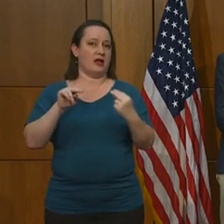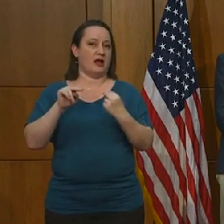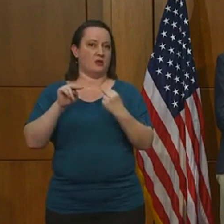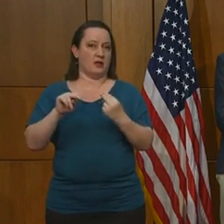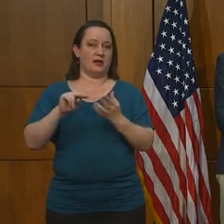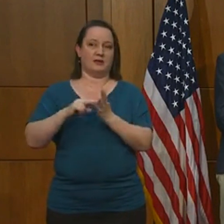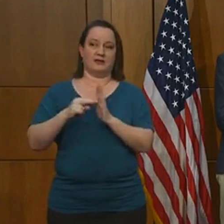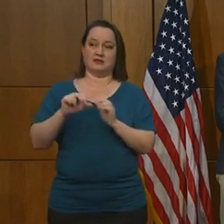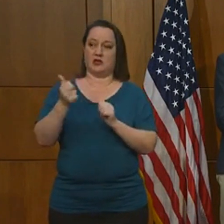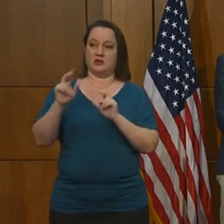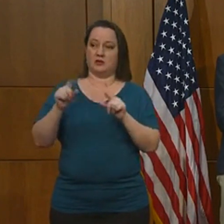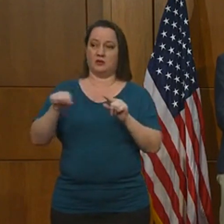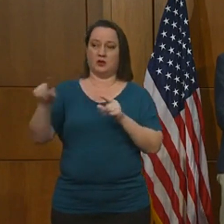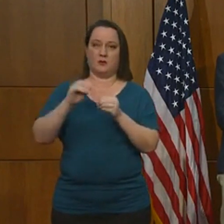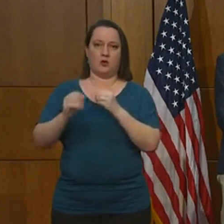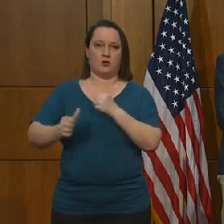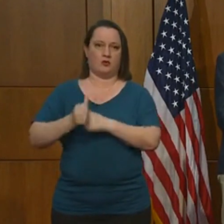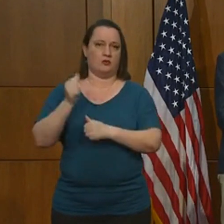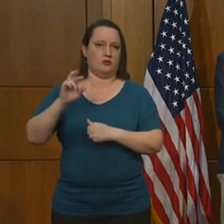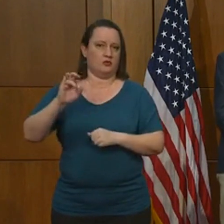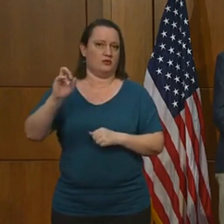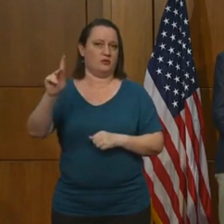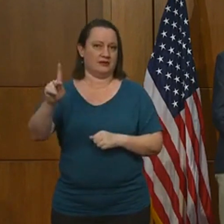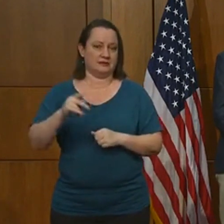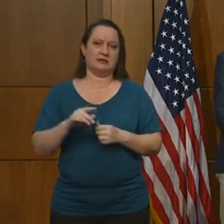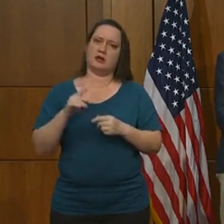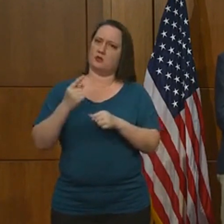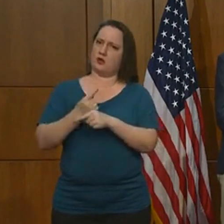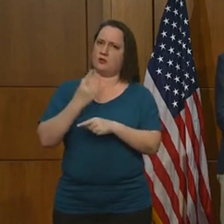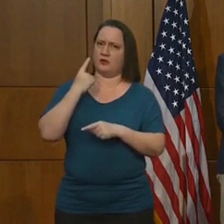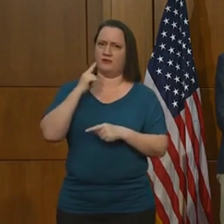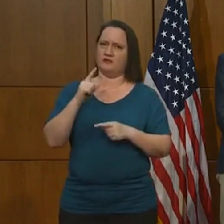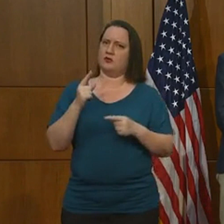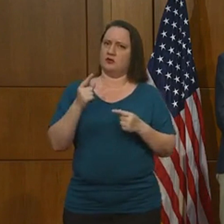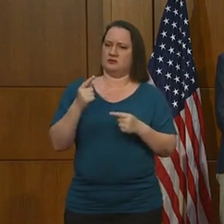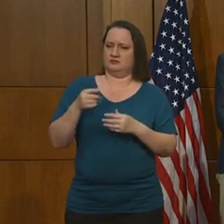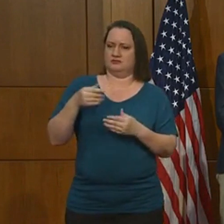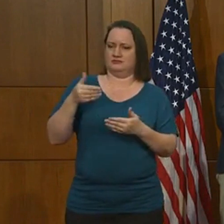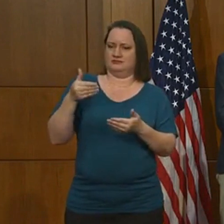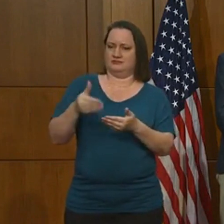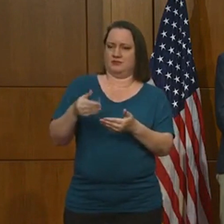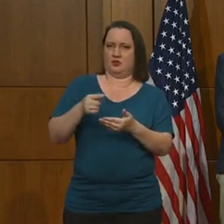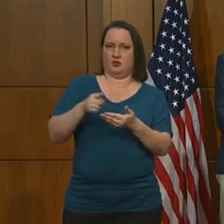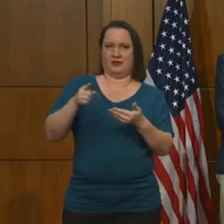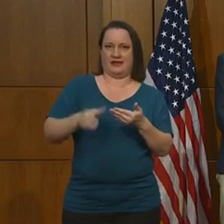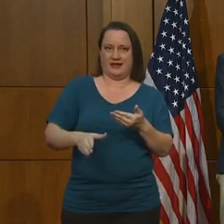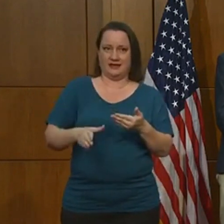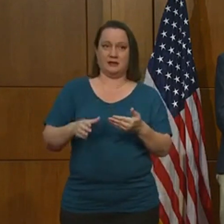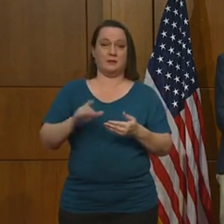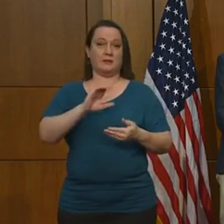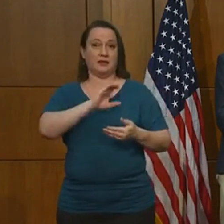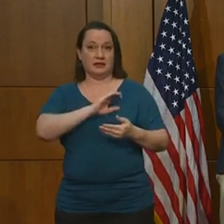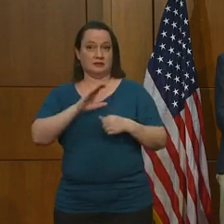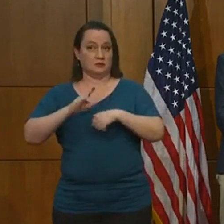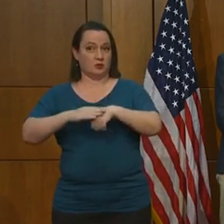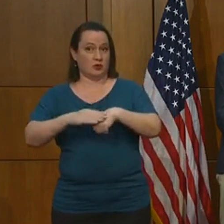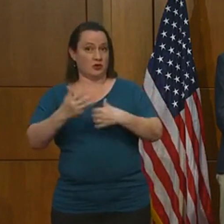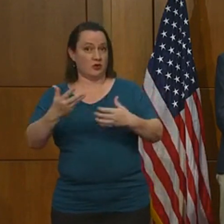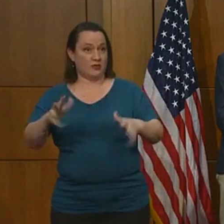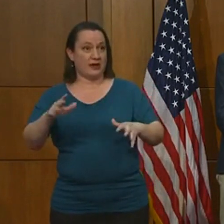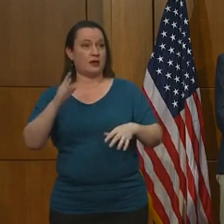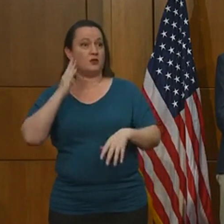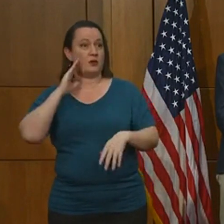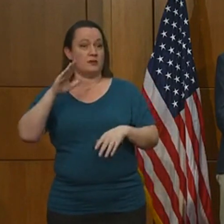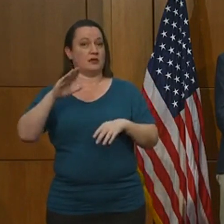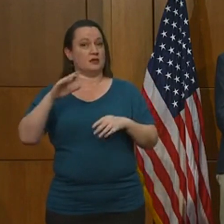Memorial Weekend. The state police just issued a warning. They will be on the roads, so to all you listening